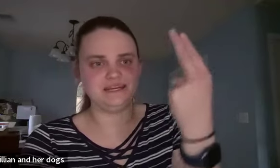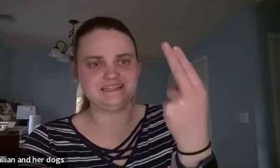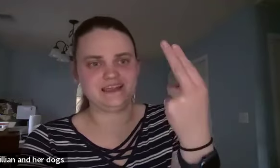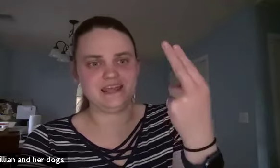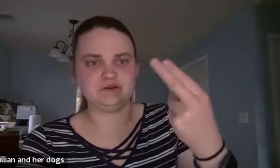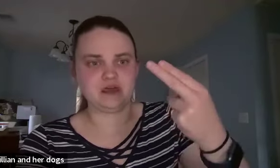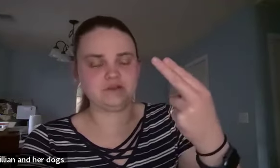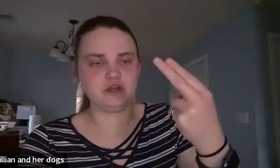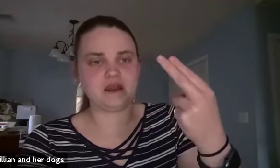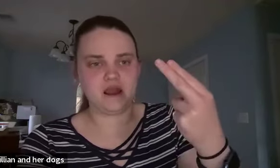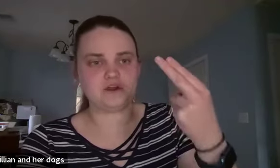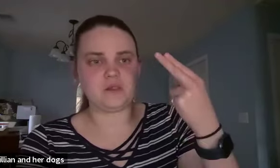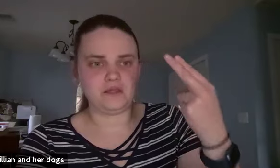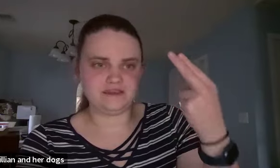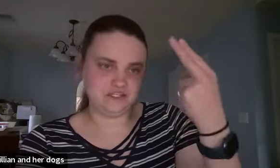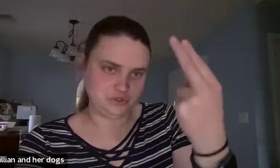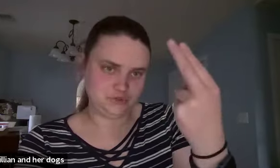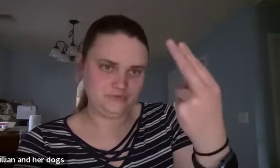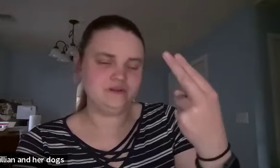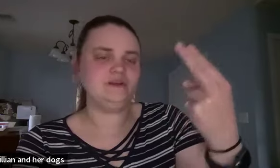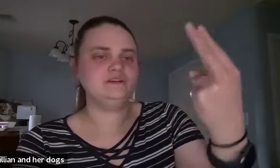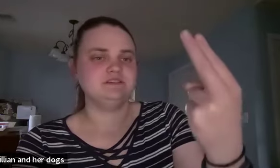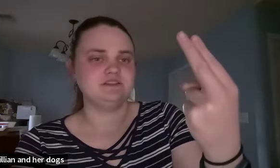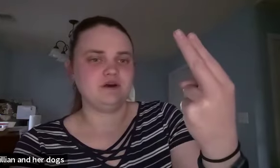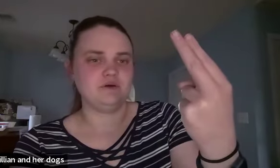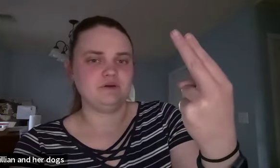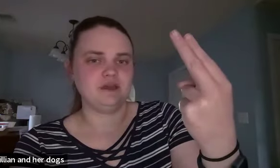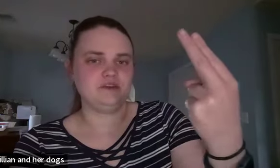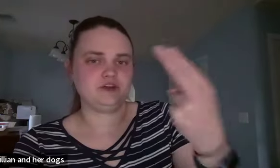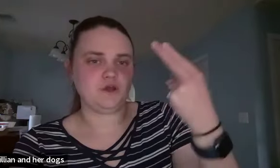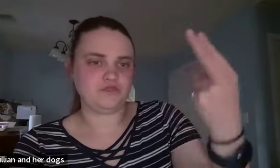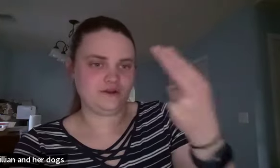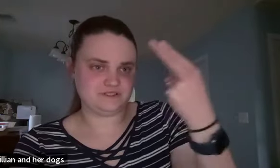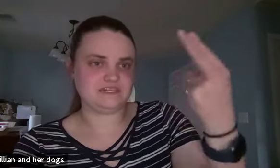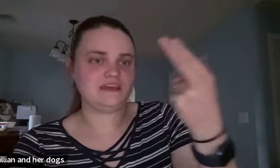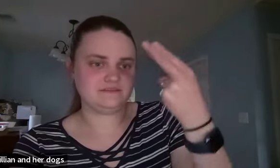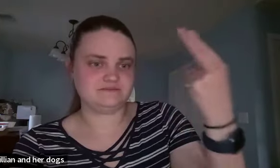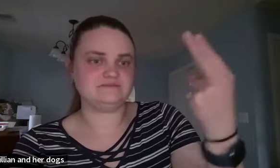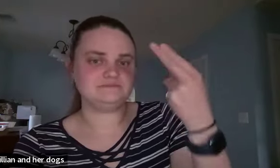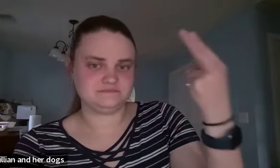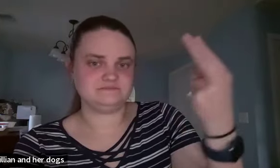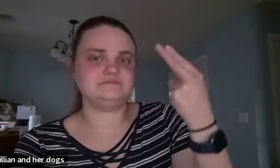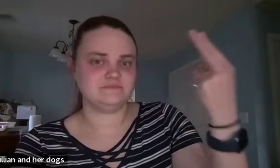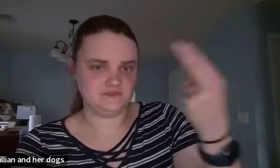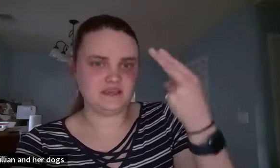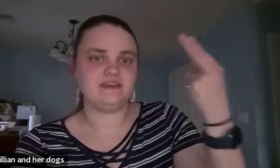it is kind of angled up a little bit higher like a U. So you're going to go Thursday.